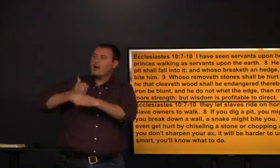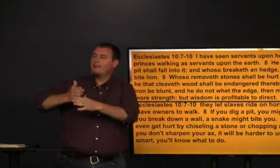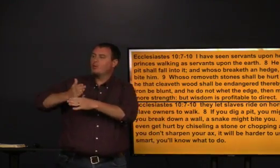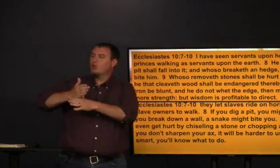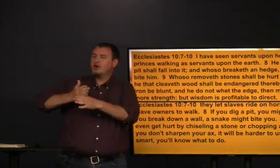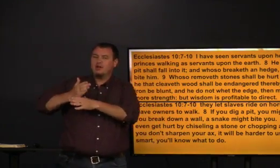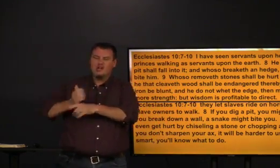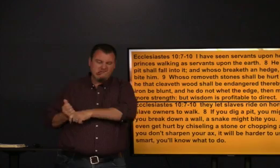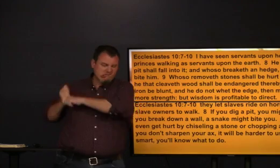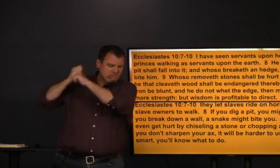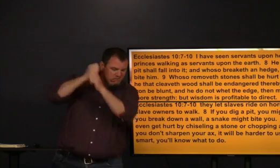Chopping wood.